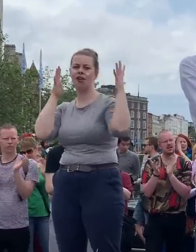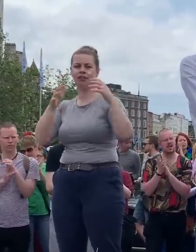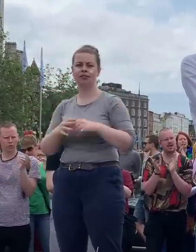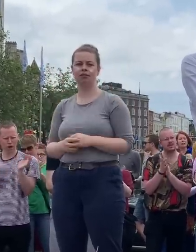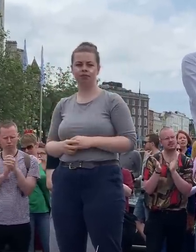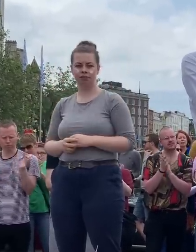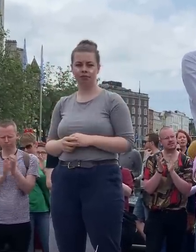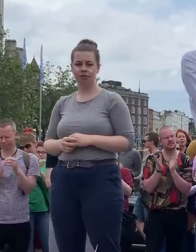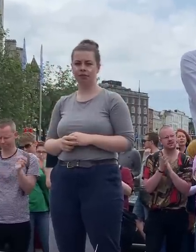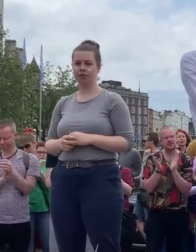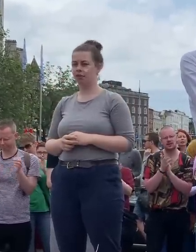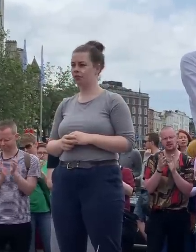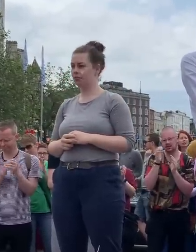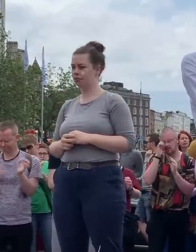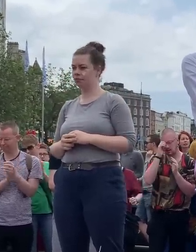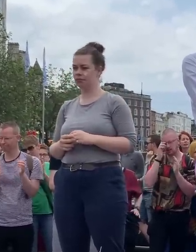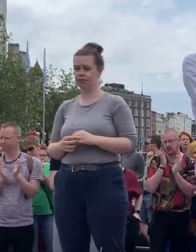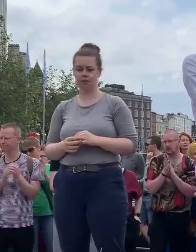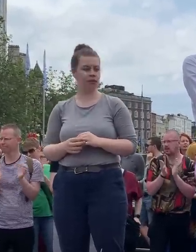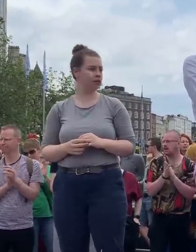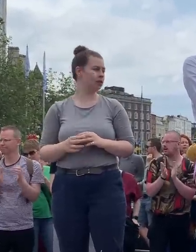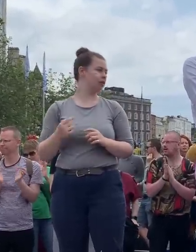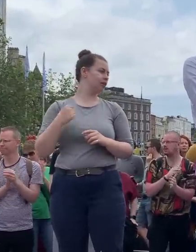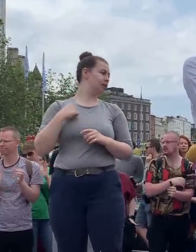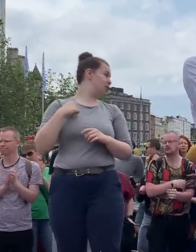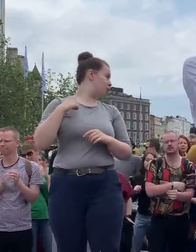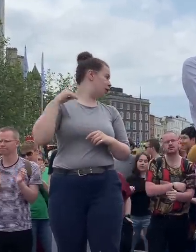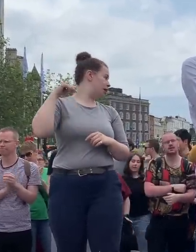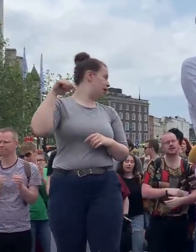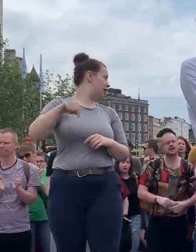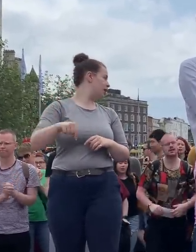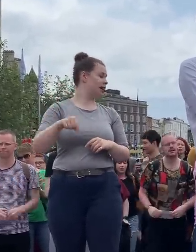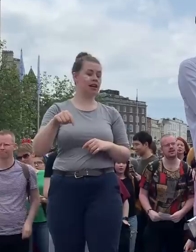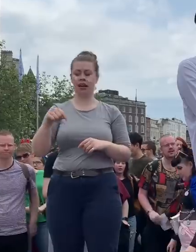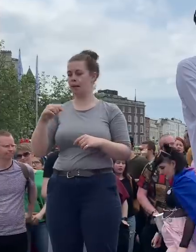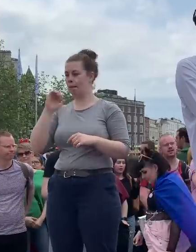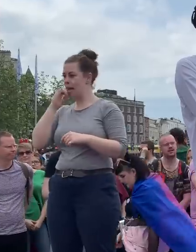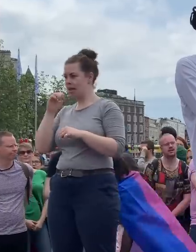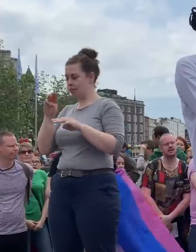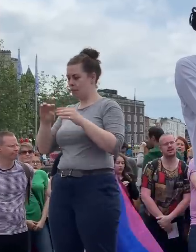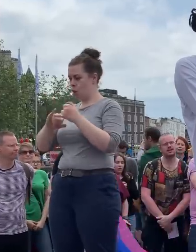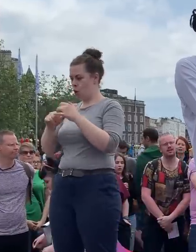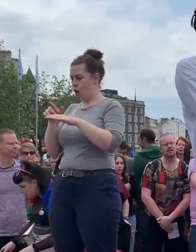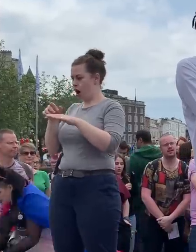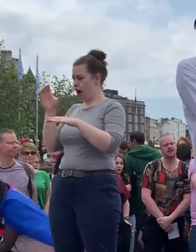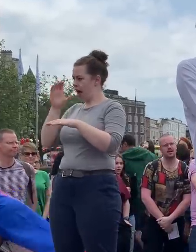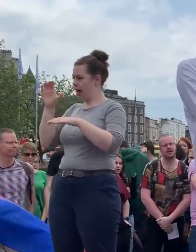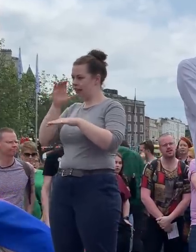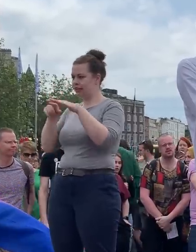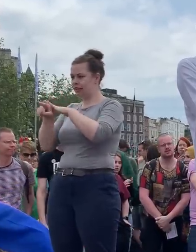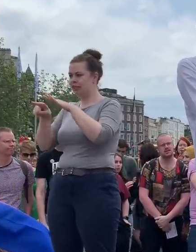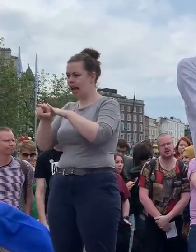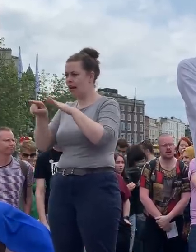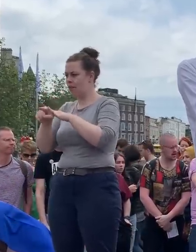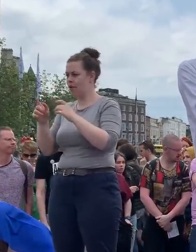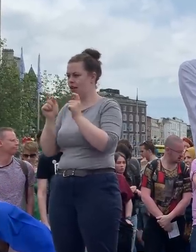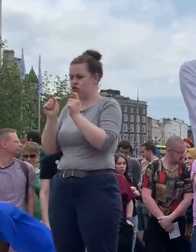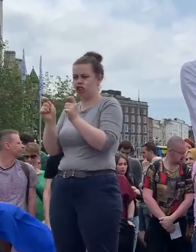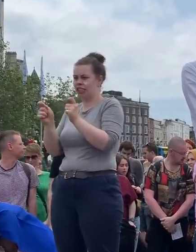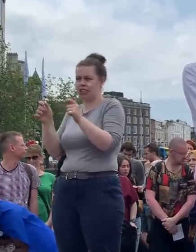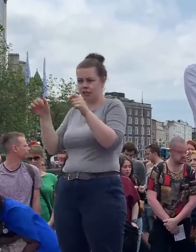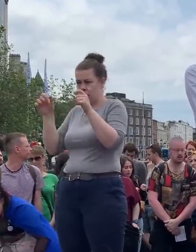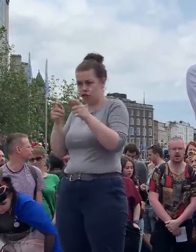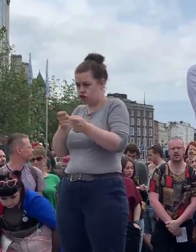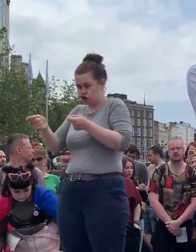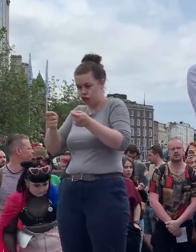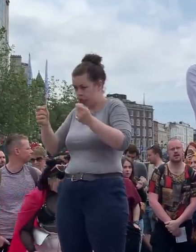We are here to demand the complete overhaul in the way asylum seekers are treated in Ireland, and that starts with abolishing their